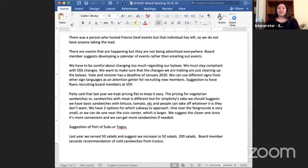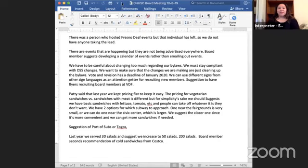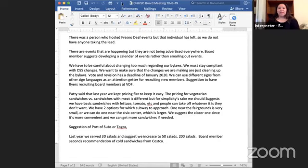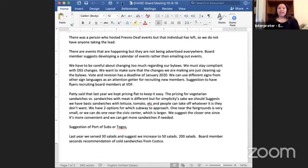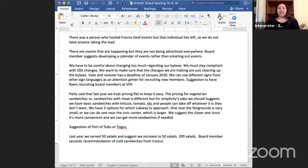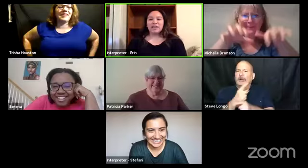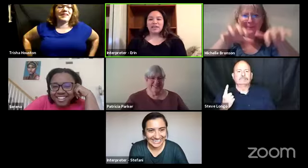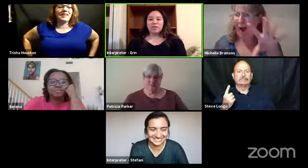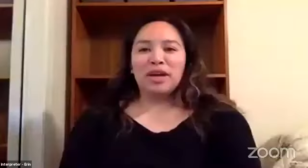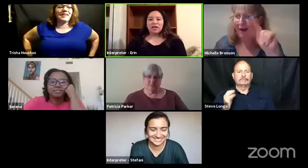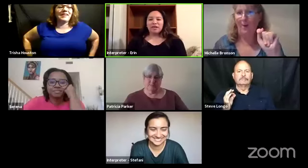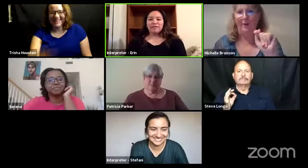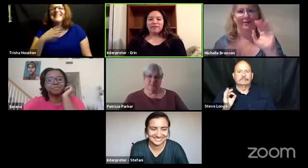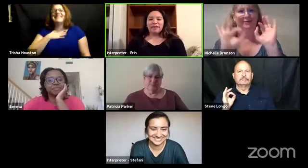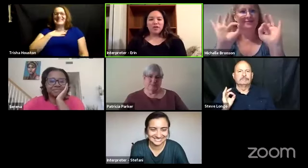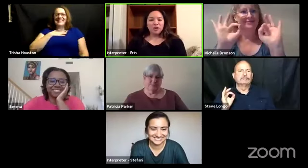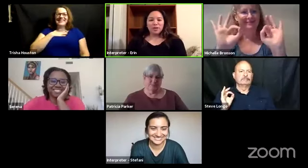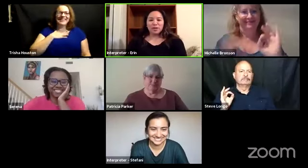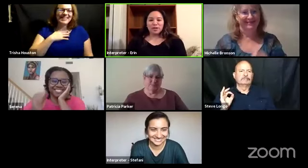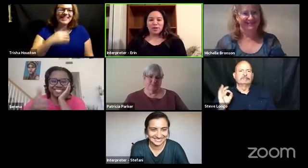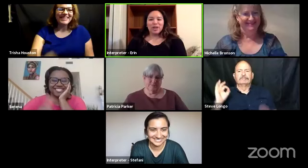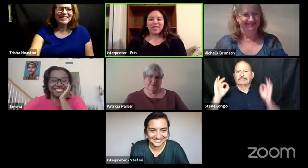Michelle saying, thank you so much. I knew it was October.